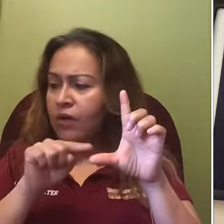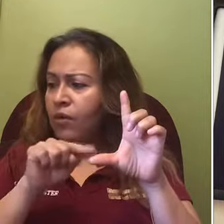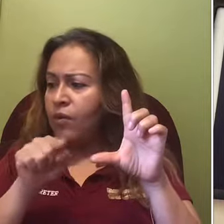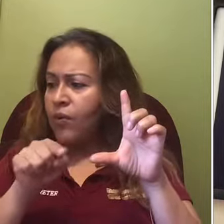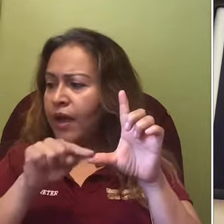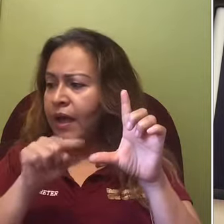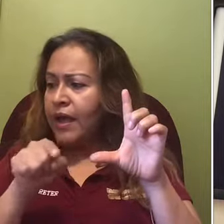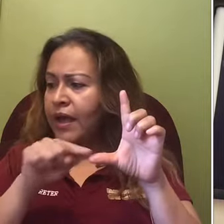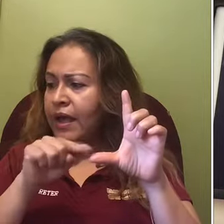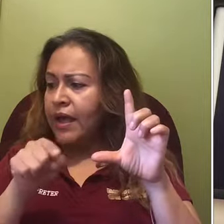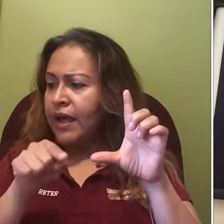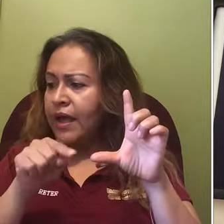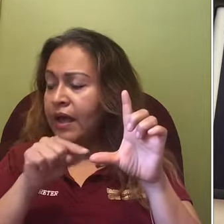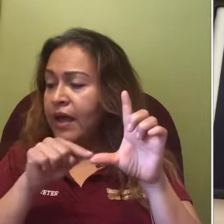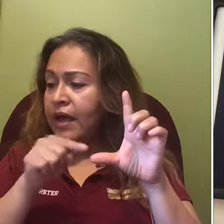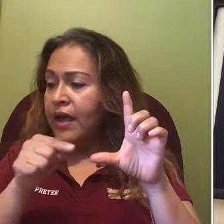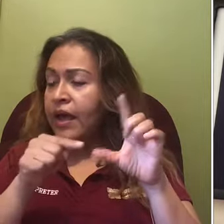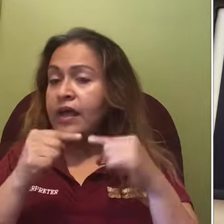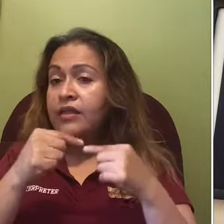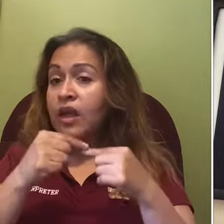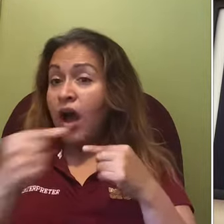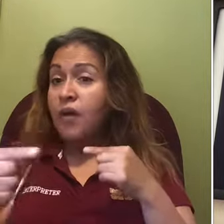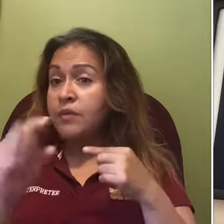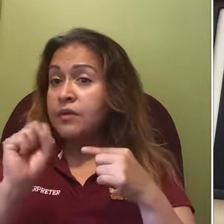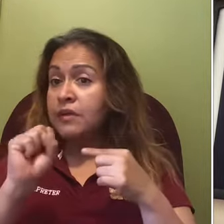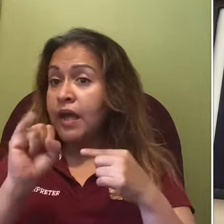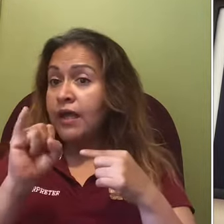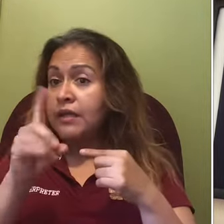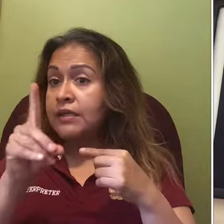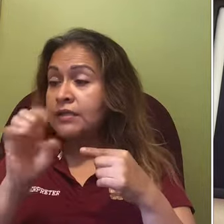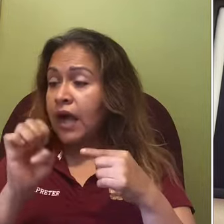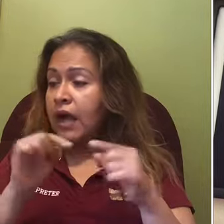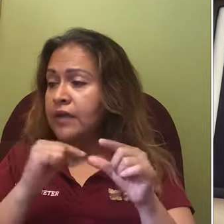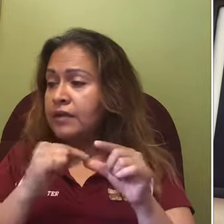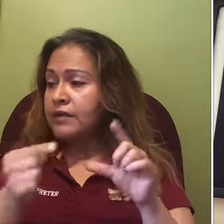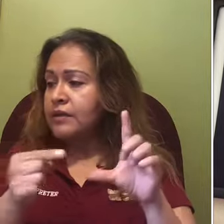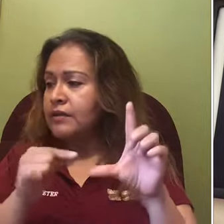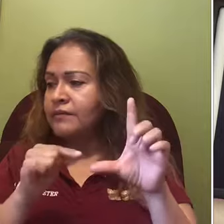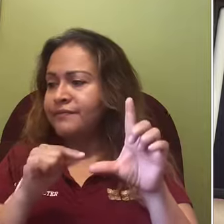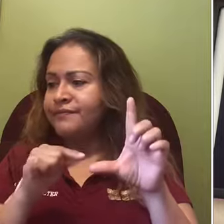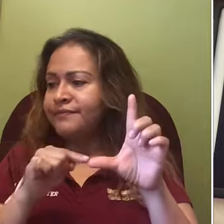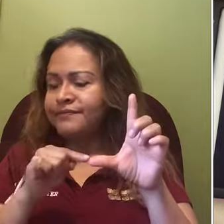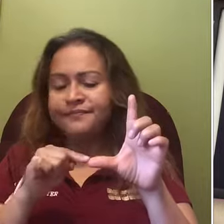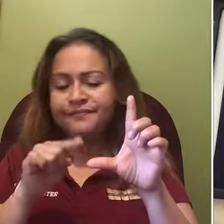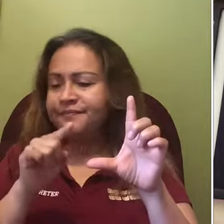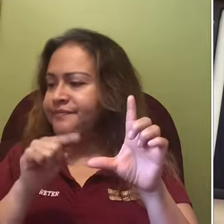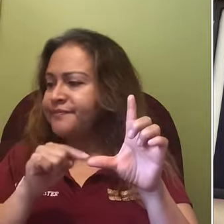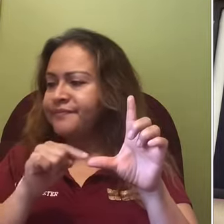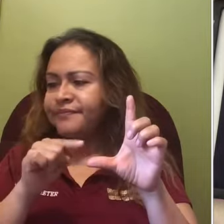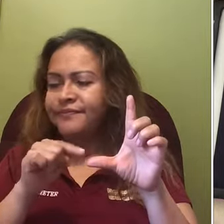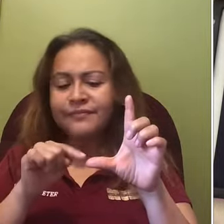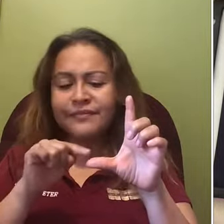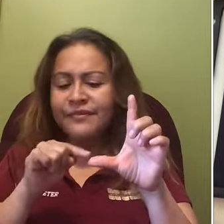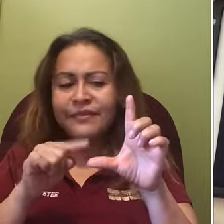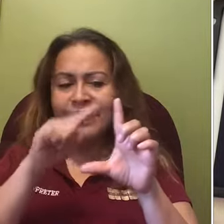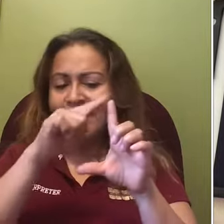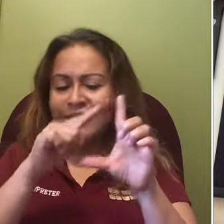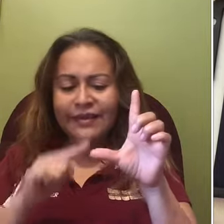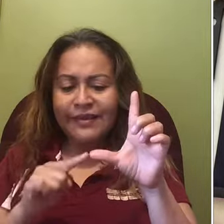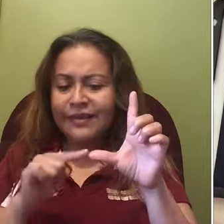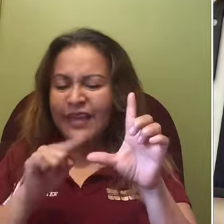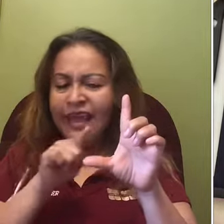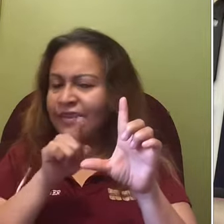The opposite side, if you just go the opposite side, so not one of the sides that are kind of adjacent to the